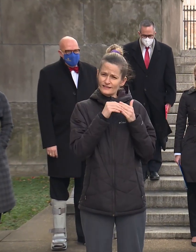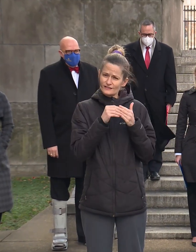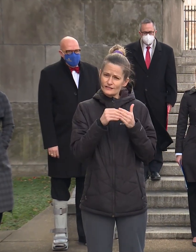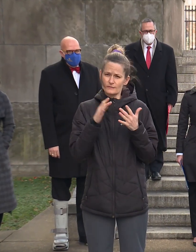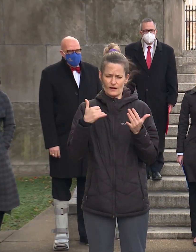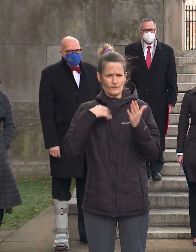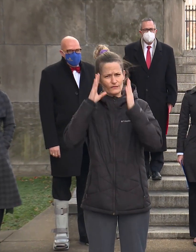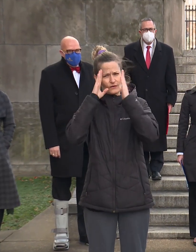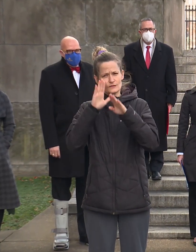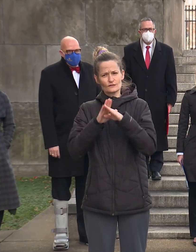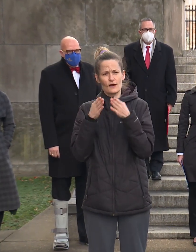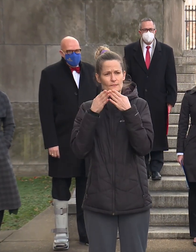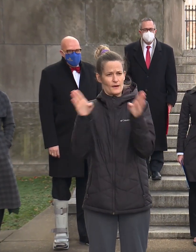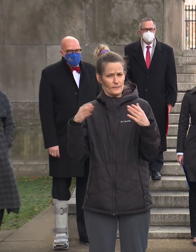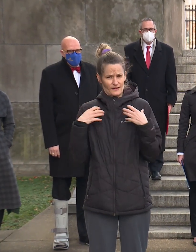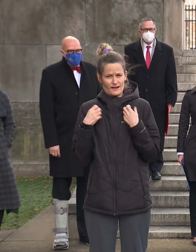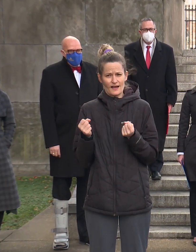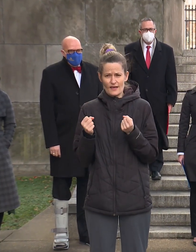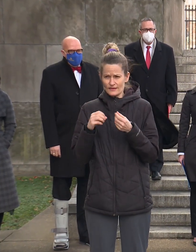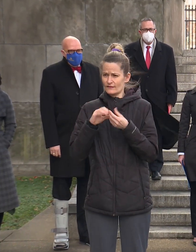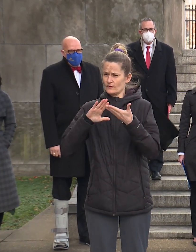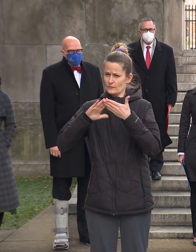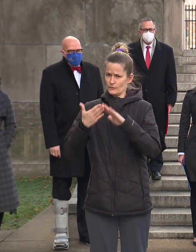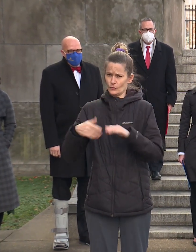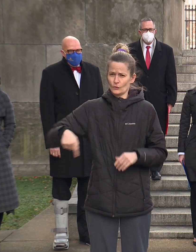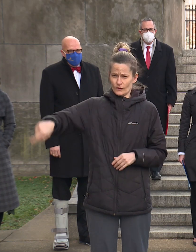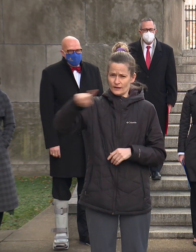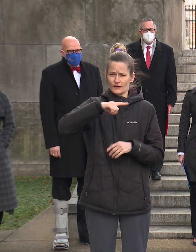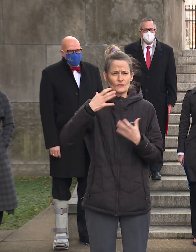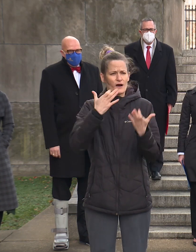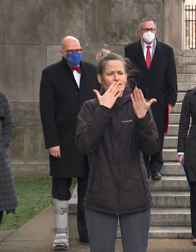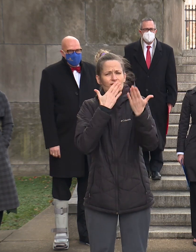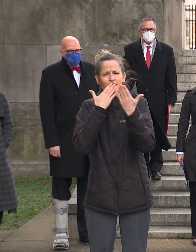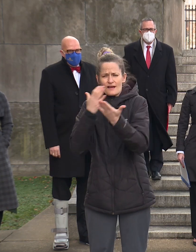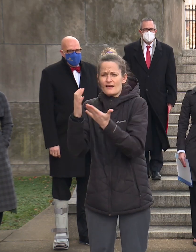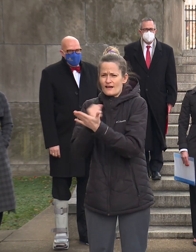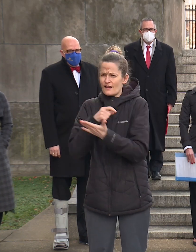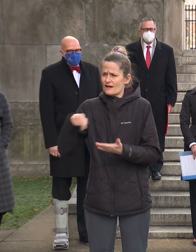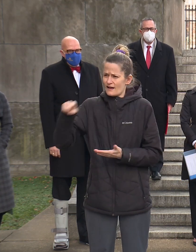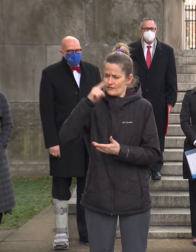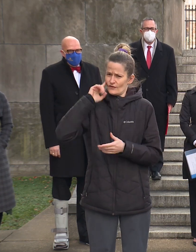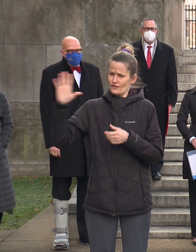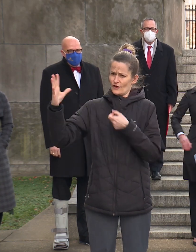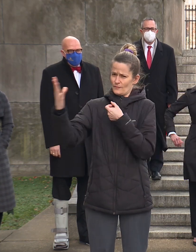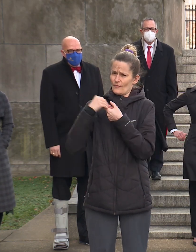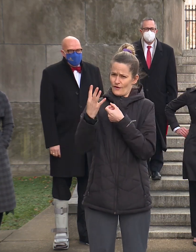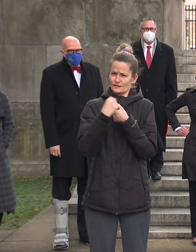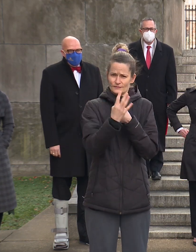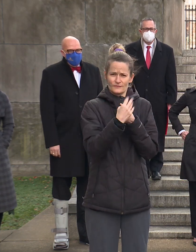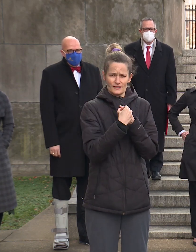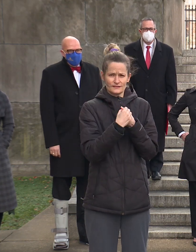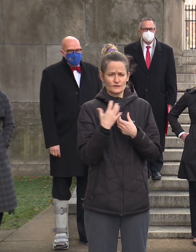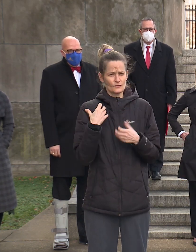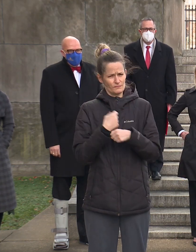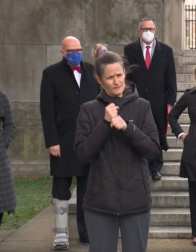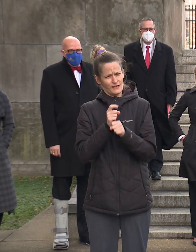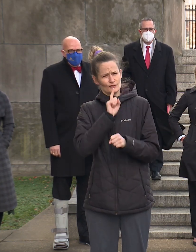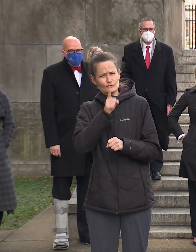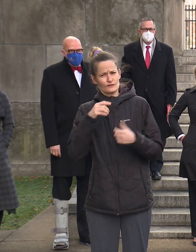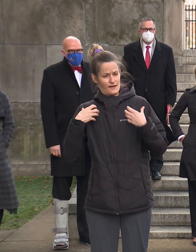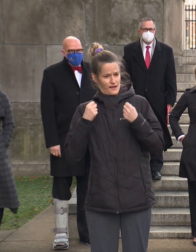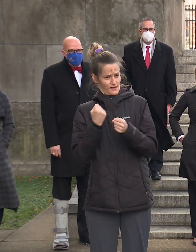our community. I want to thank everyone who's played a part in ensuring the health and safety of our